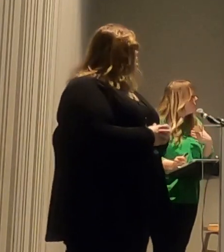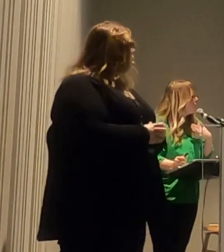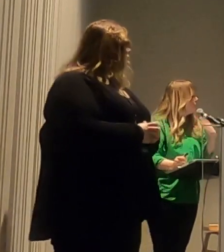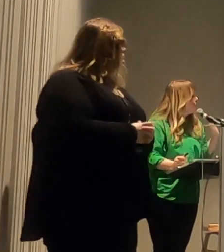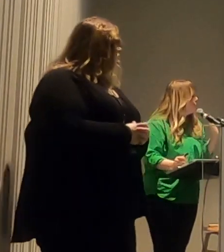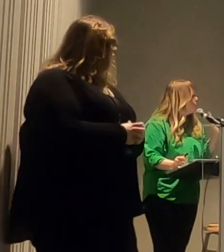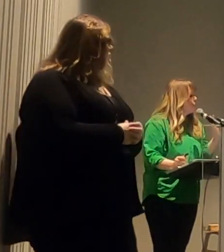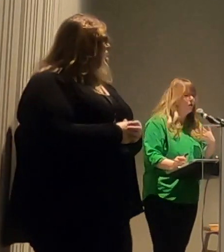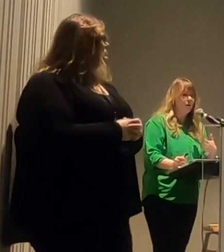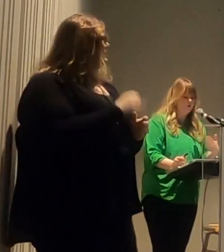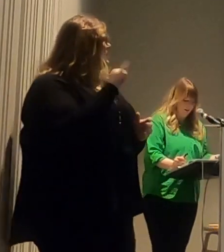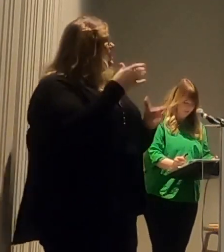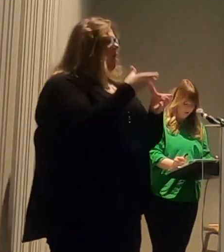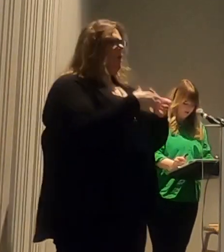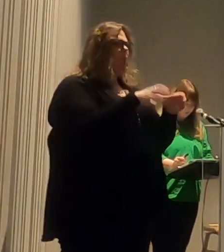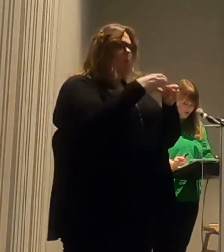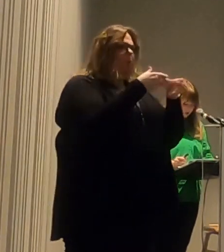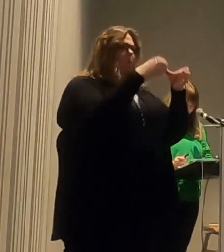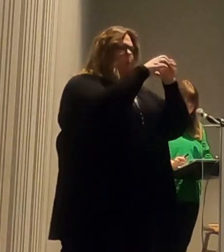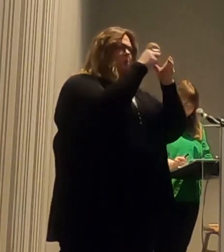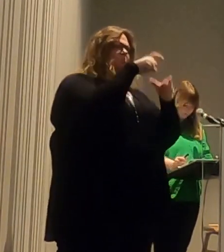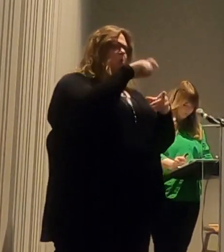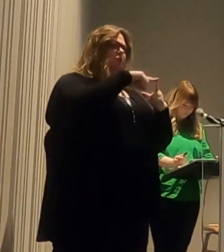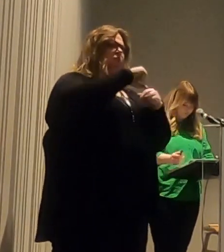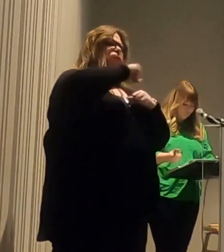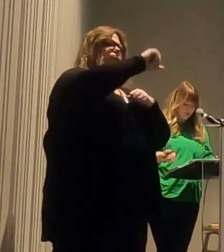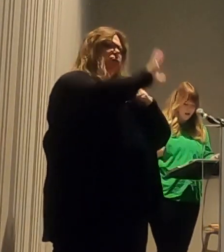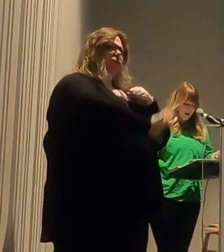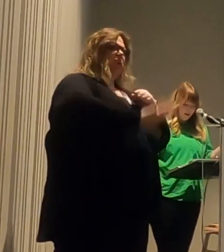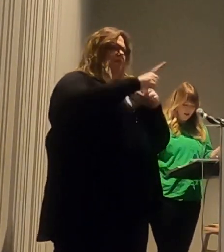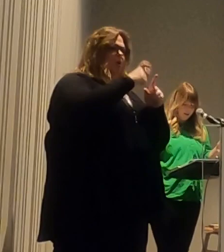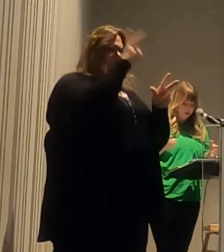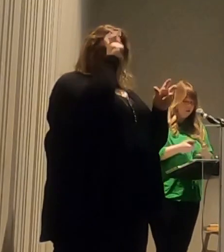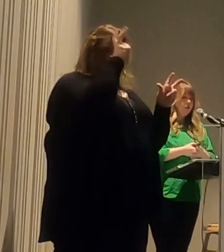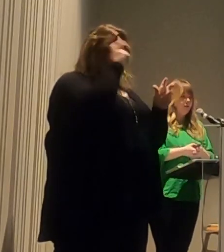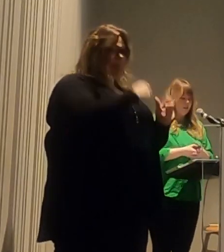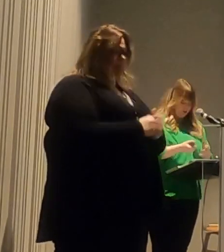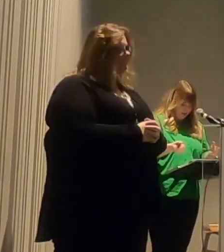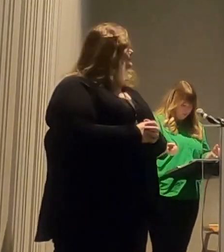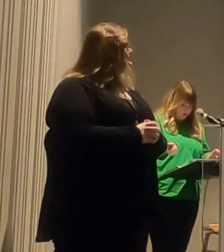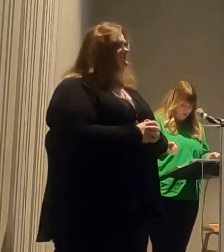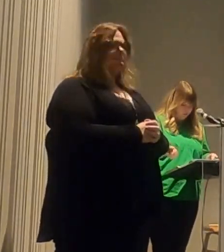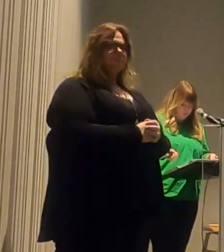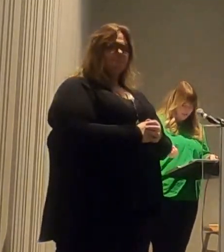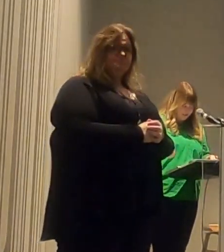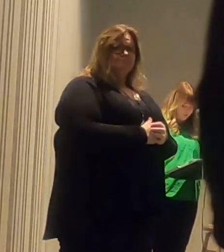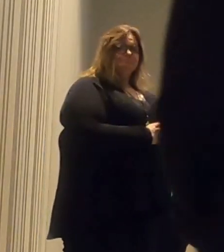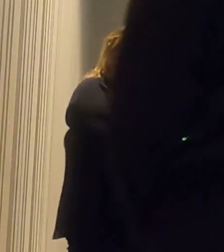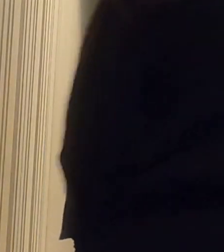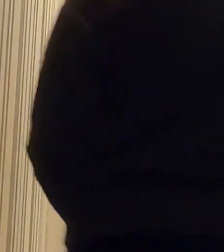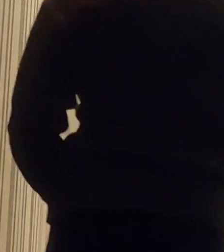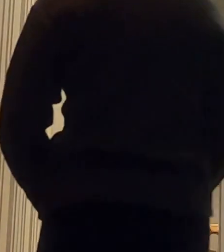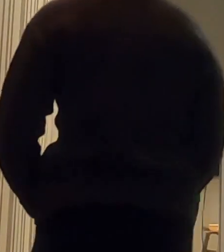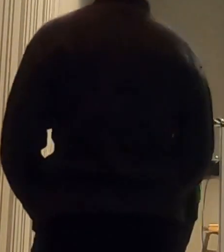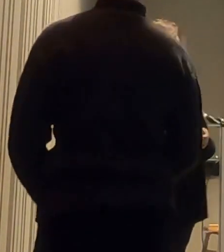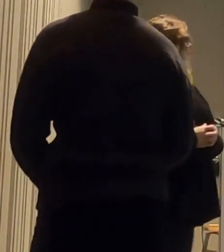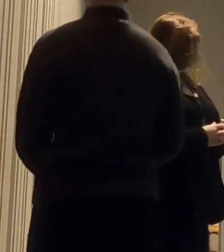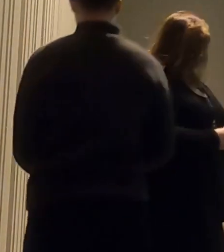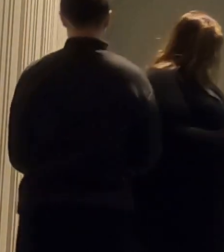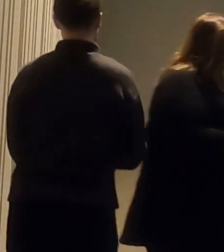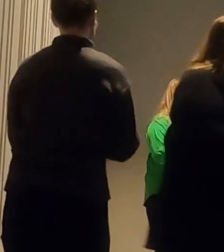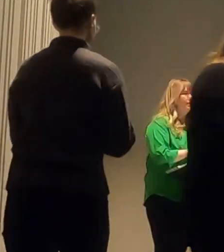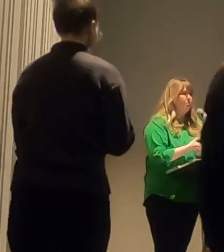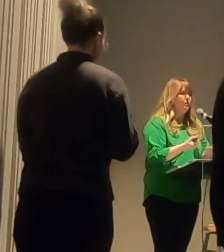so the gourd is used to ward off evil from the soul. The inclusion of these symbols would be significant because they